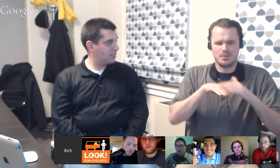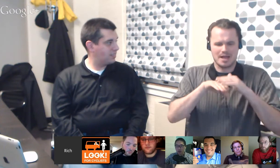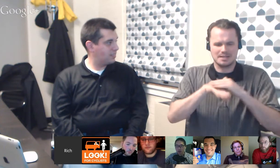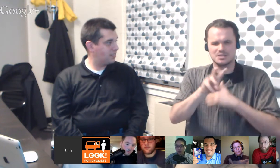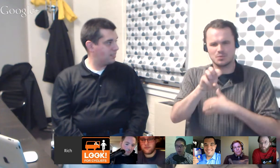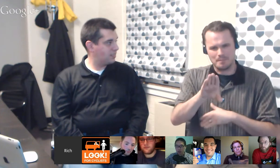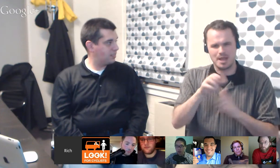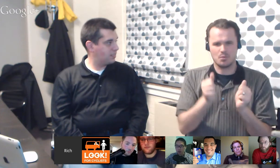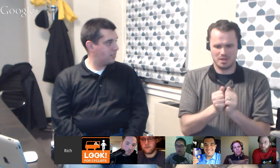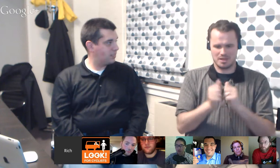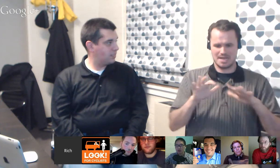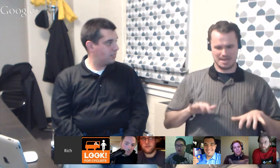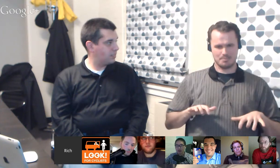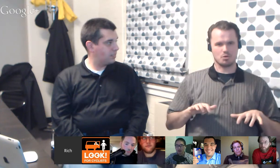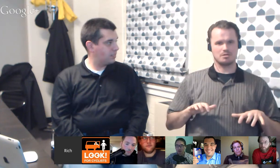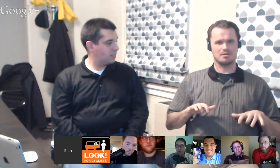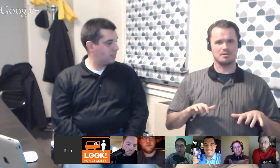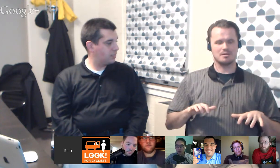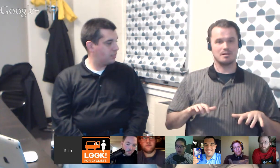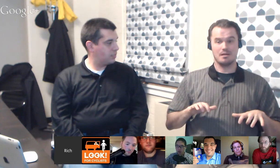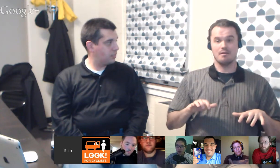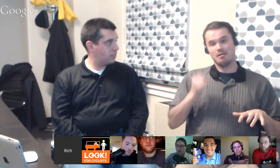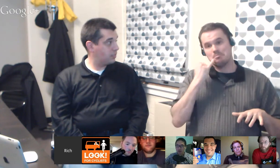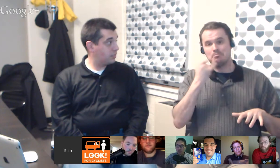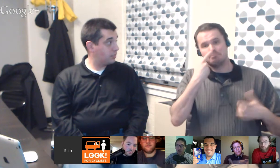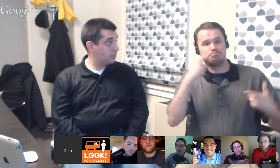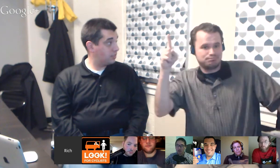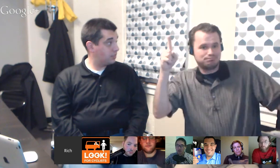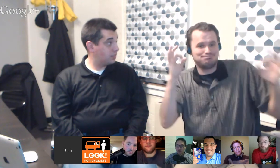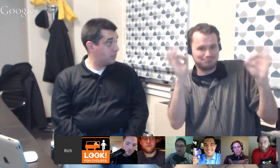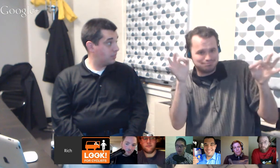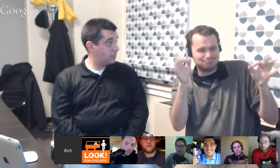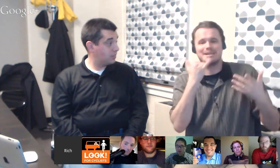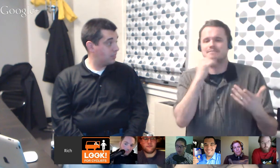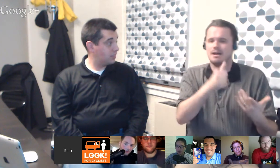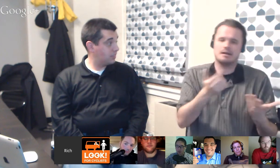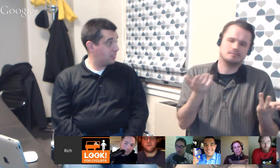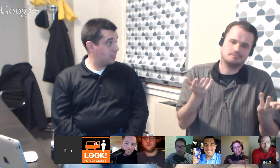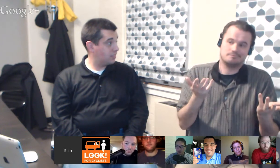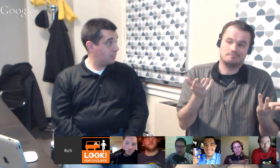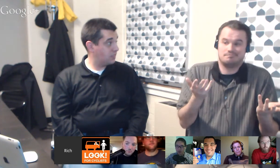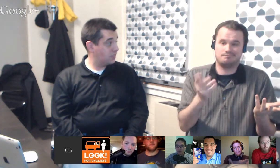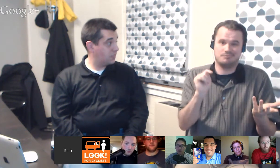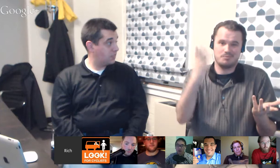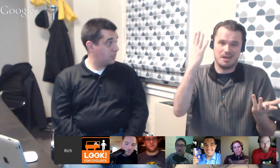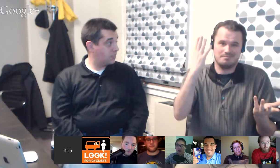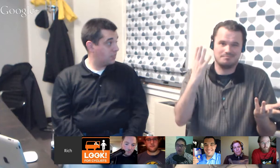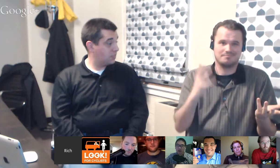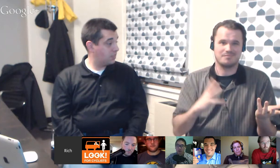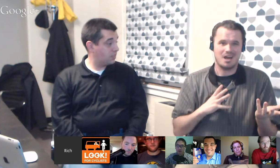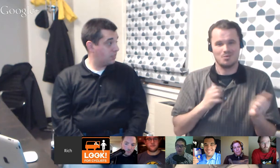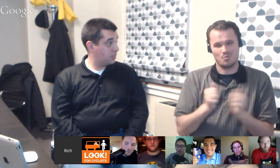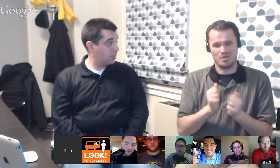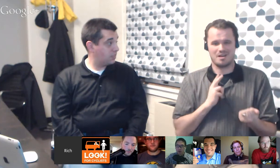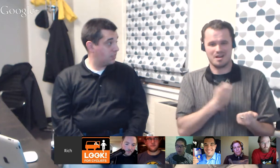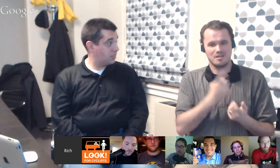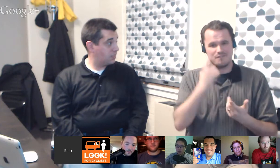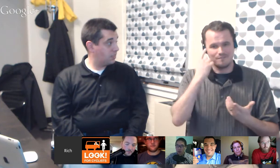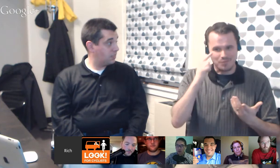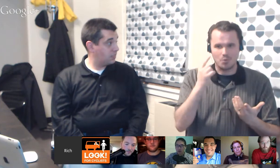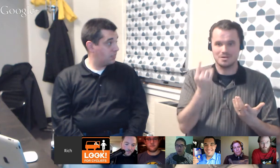page with our keyboard. And if it works, it works. If it doesn't, then it's fine with us. But